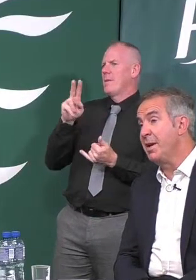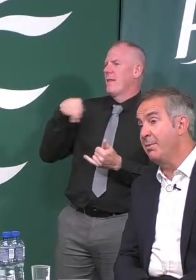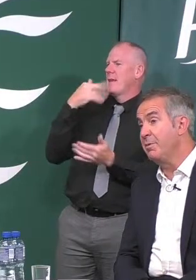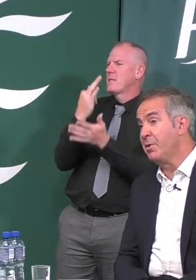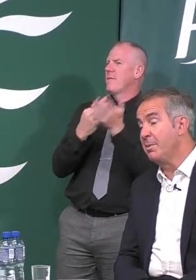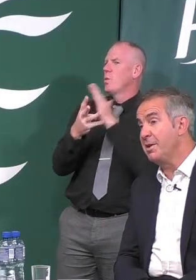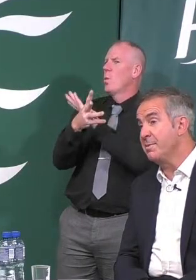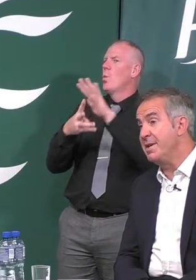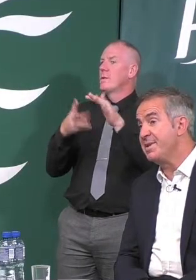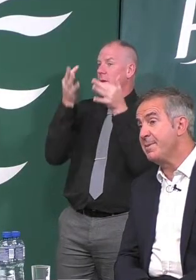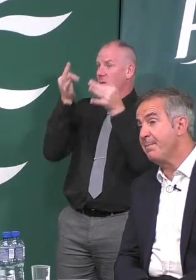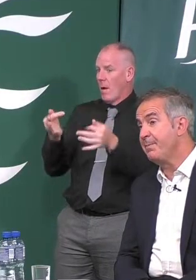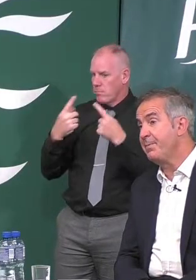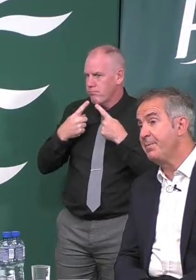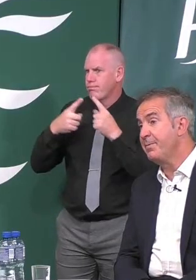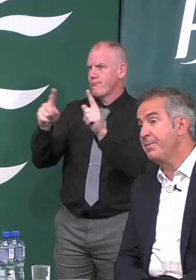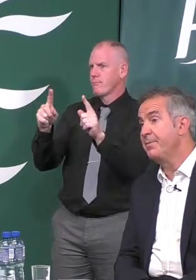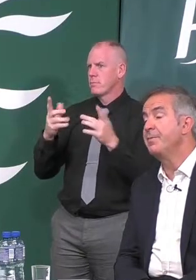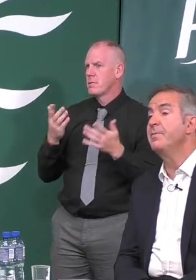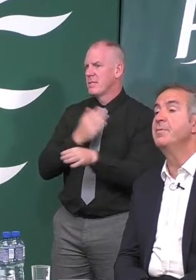in terms of when that would formally commence.